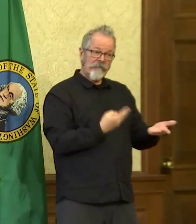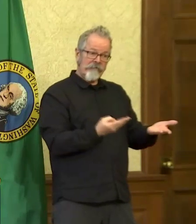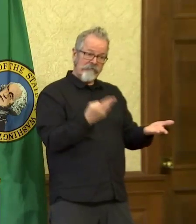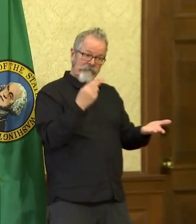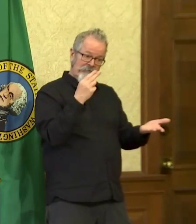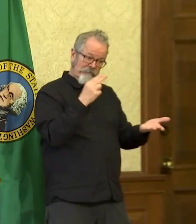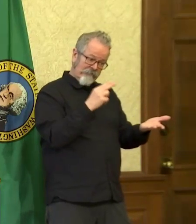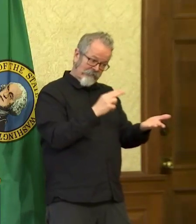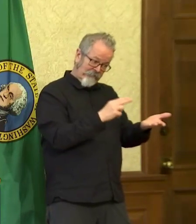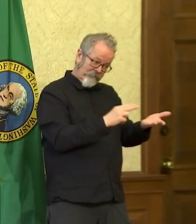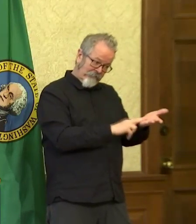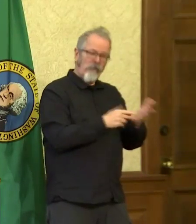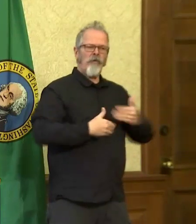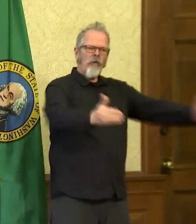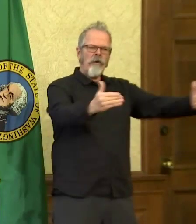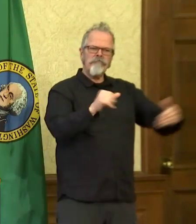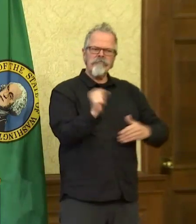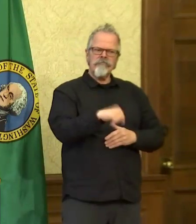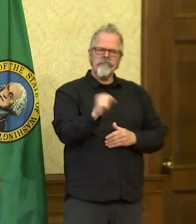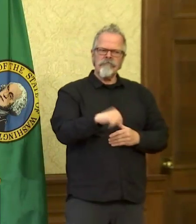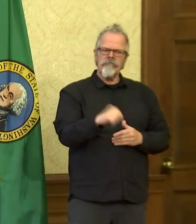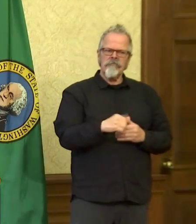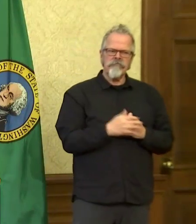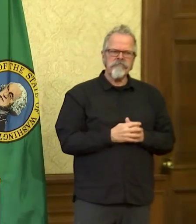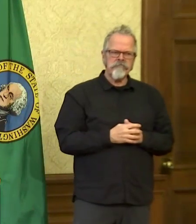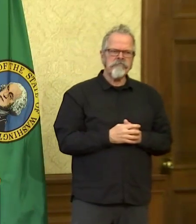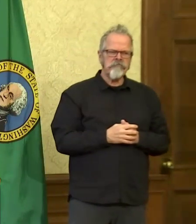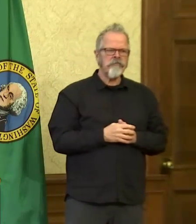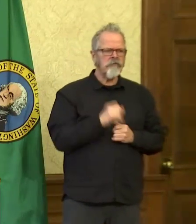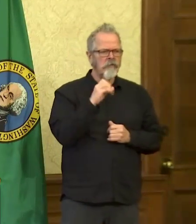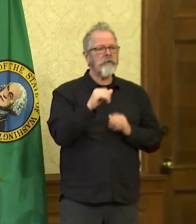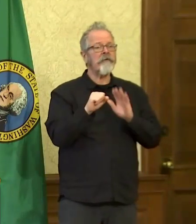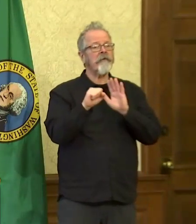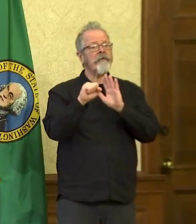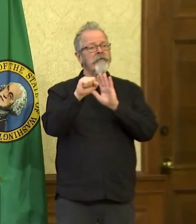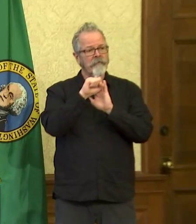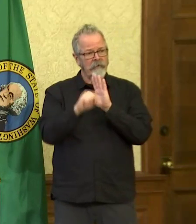be possible, and I'm sure they'll be up to that task.